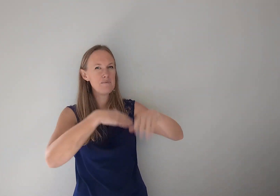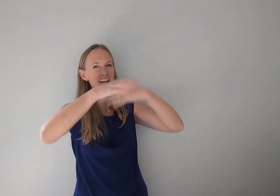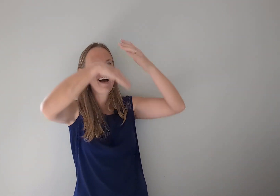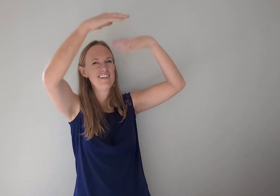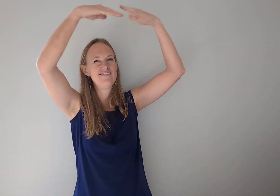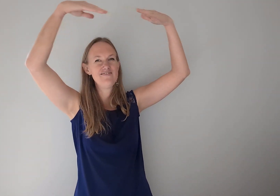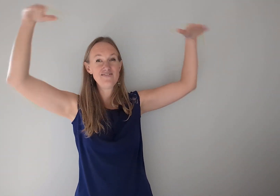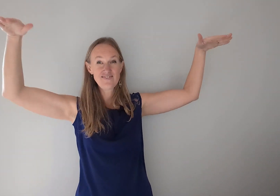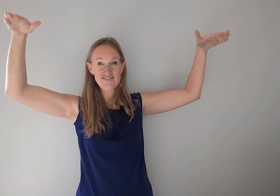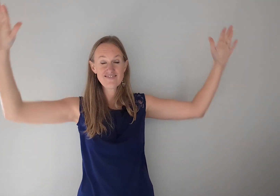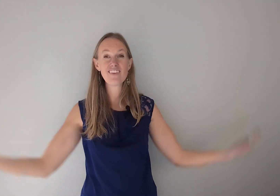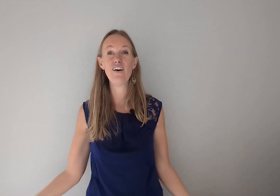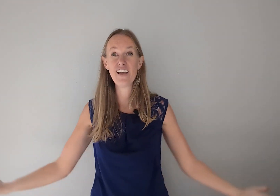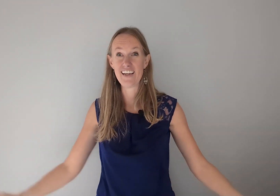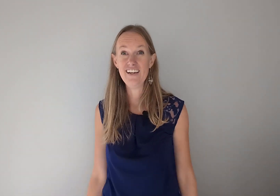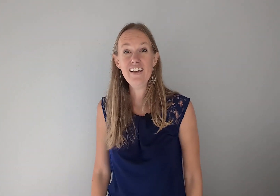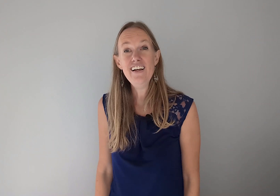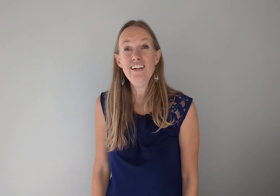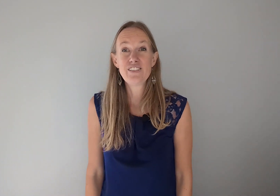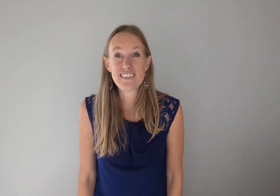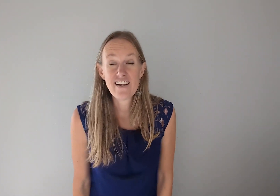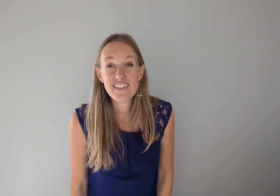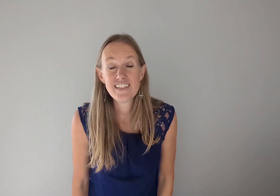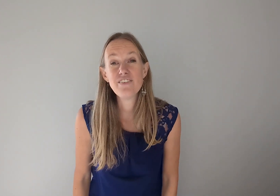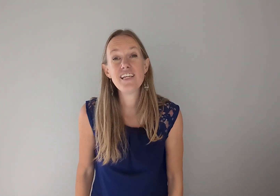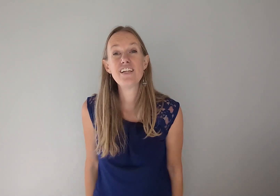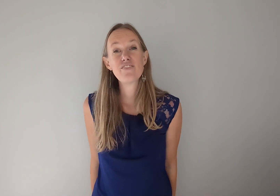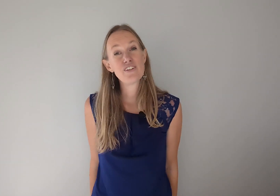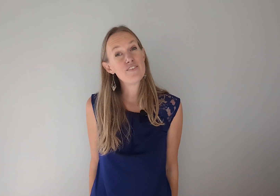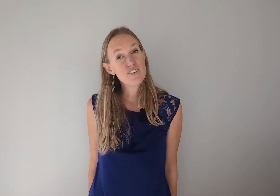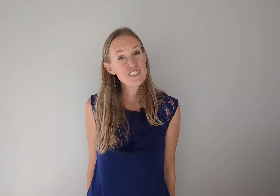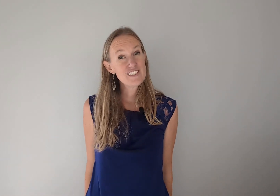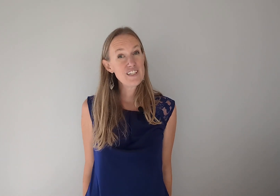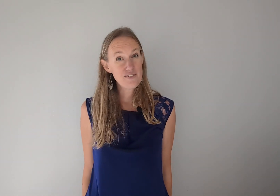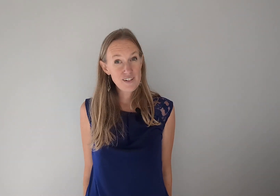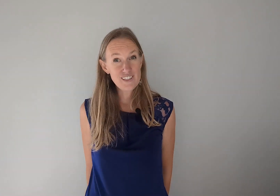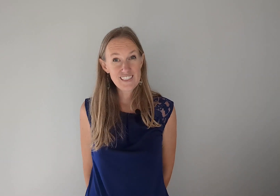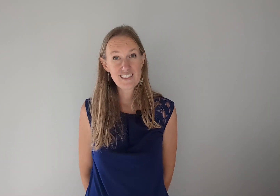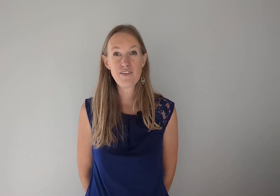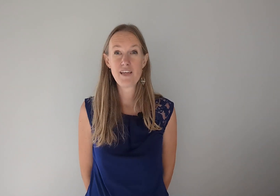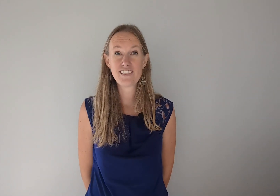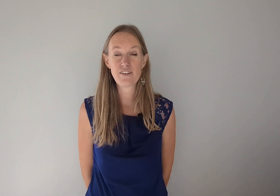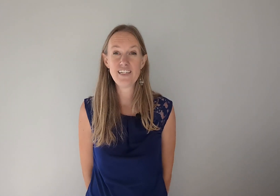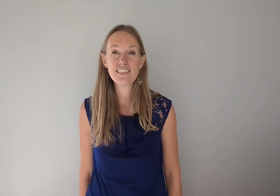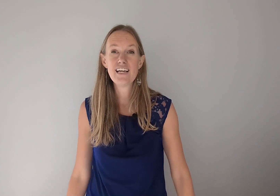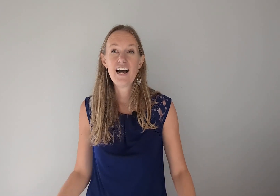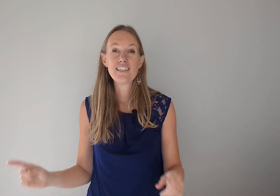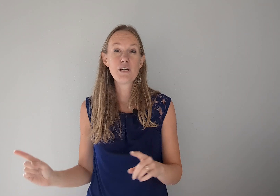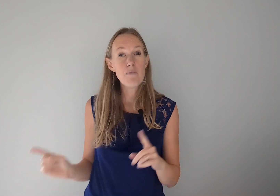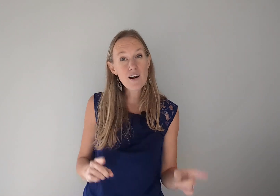me to heaven. Okay, so that's everything you need for the first 3 verses of Amazing Grace. Tomorrow